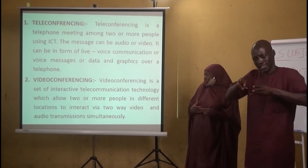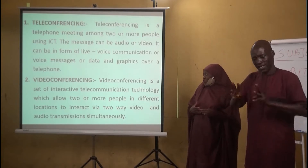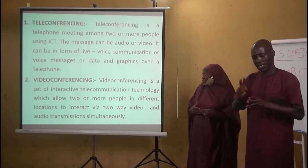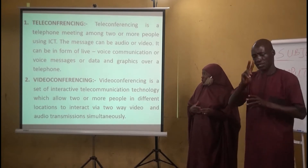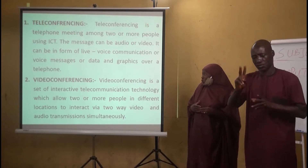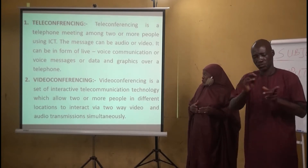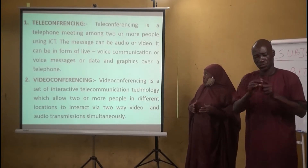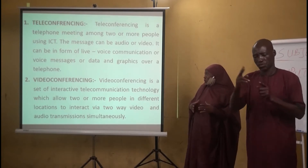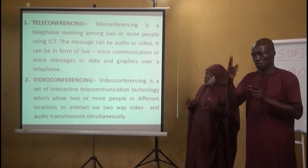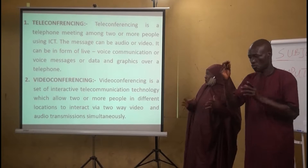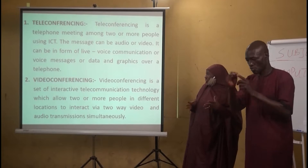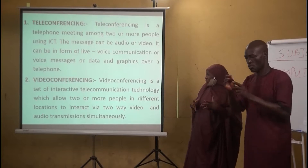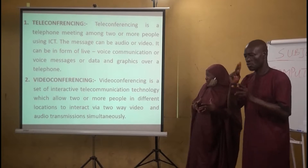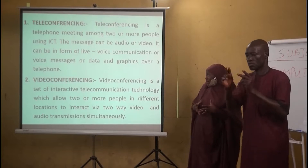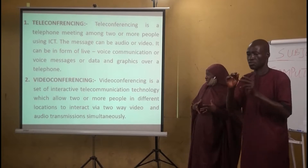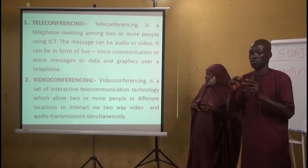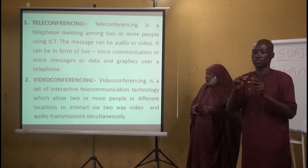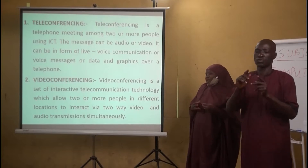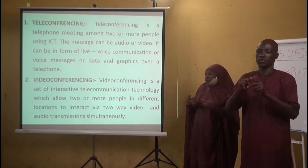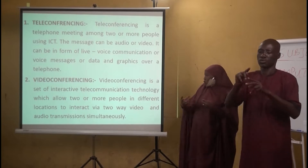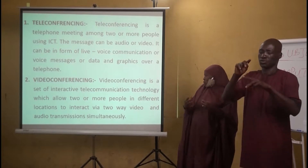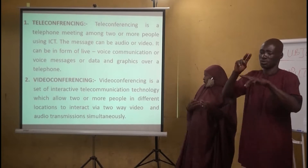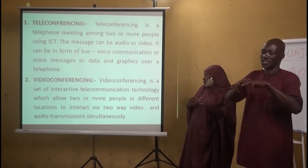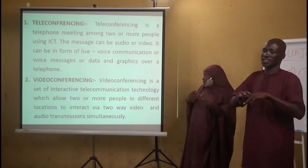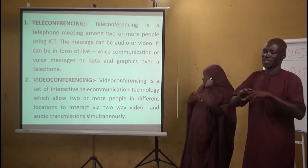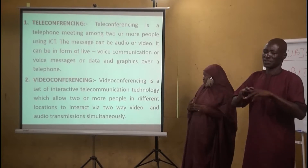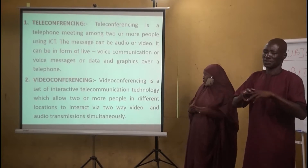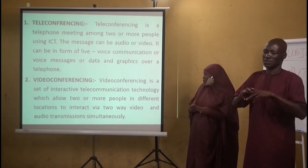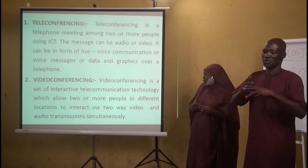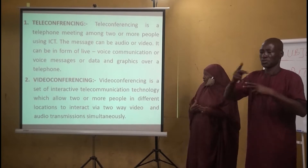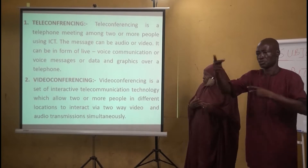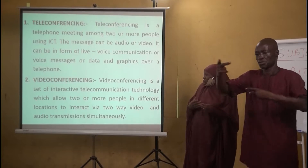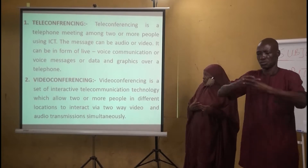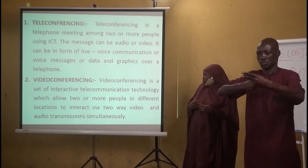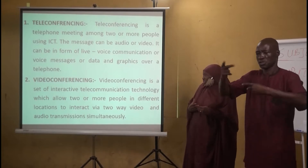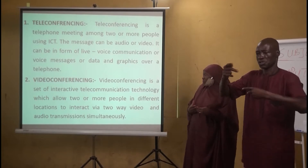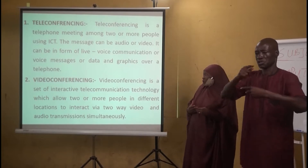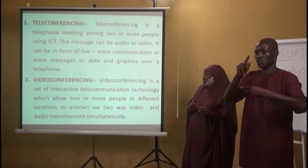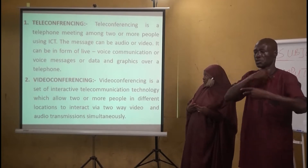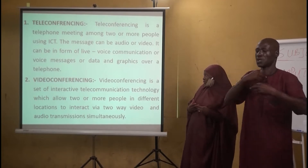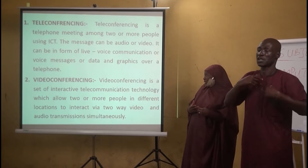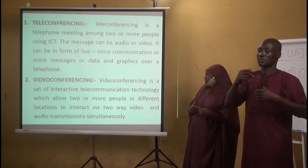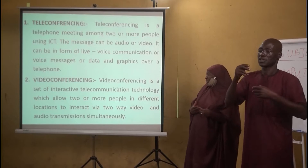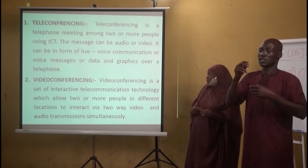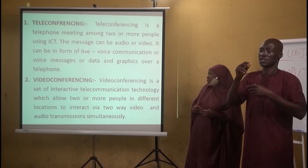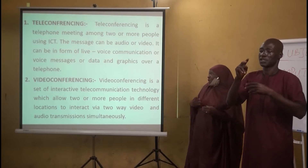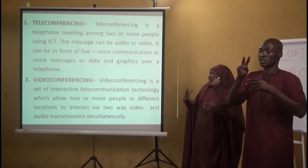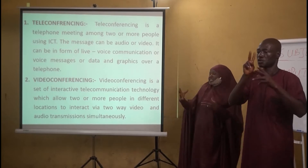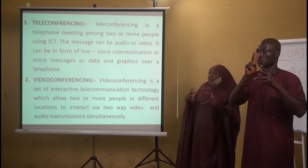locations to what? To interact via two-way video and audio transmission simultaneously. It can be